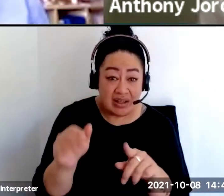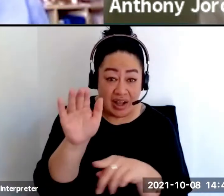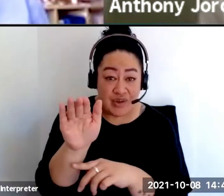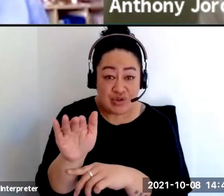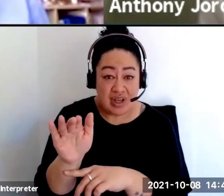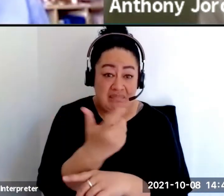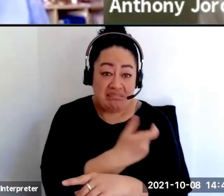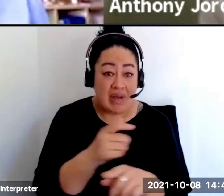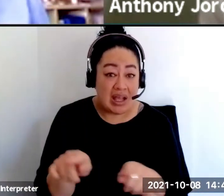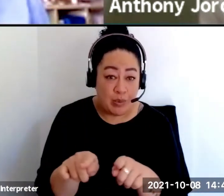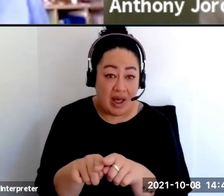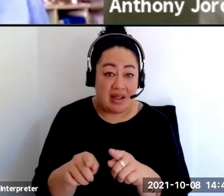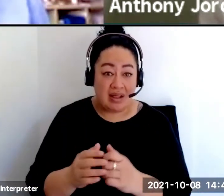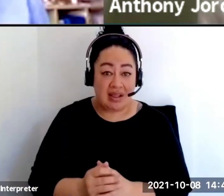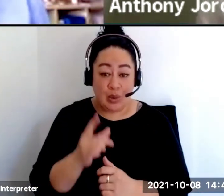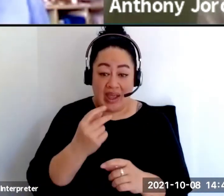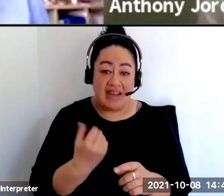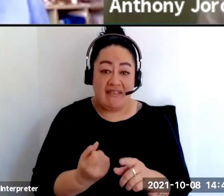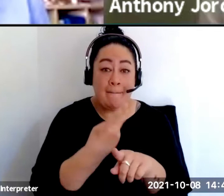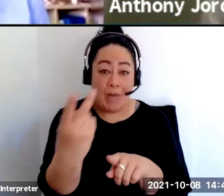or situation. You can have both things.